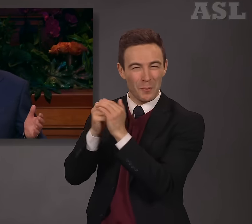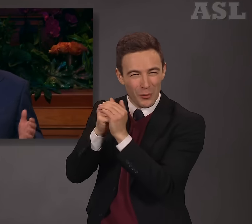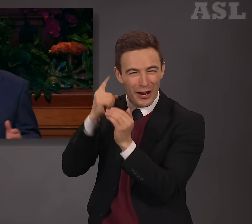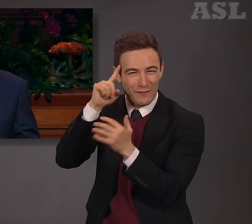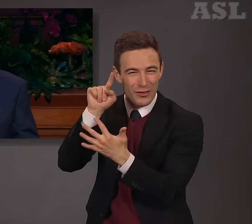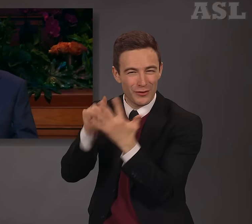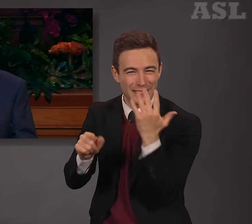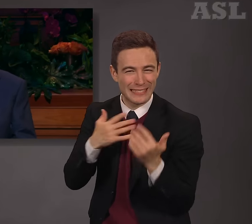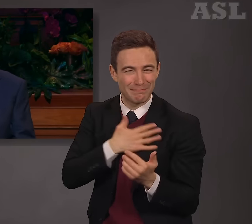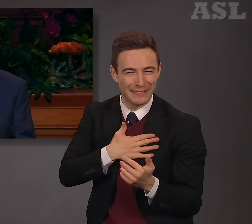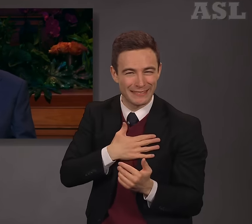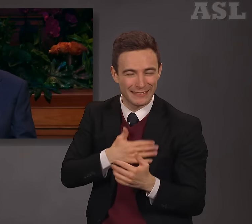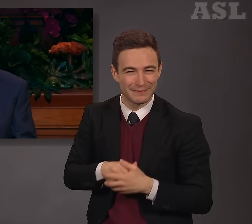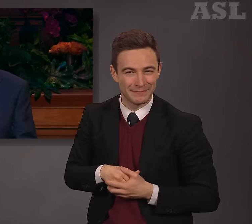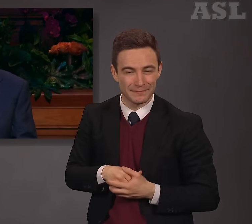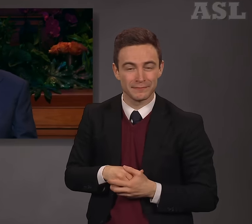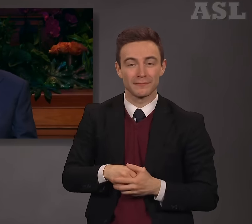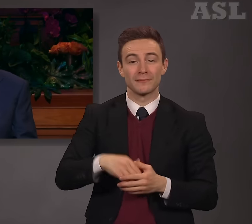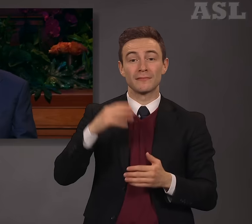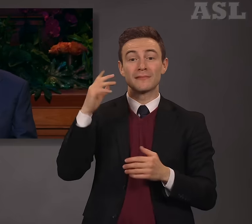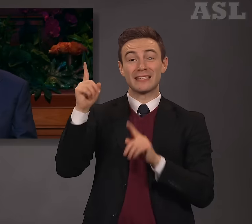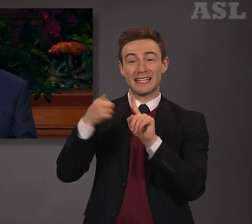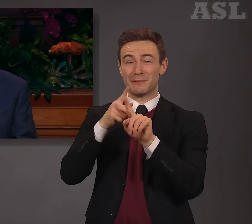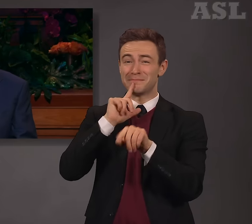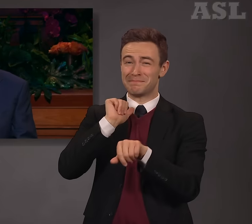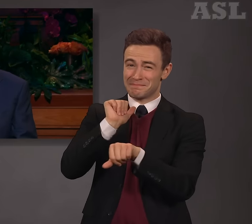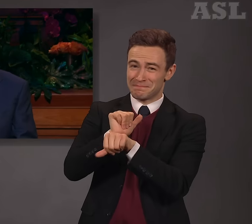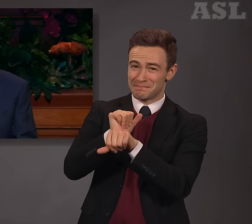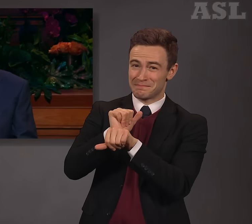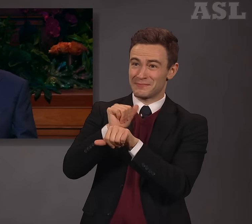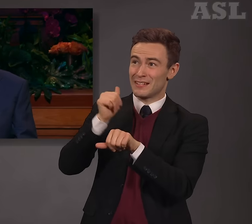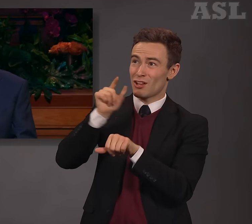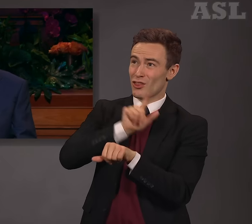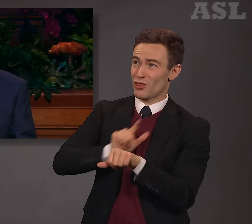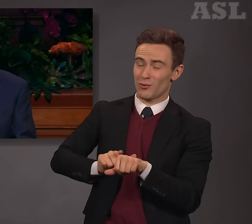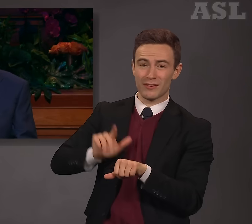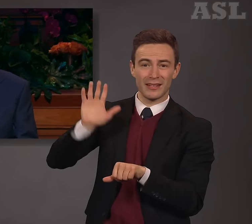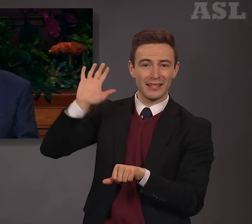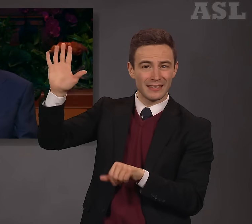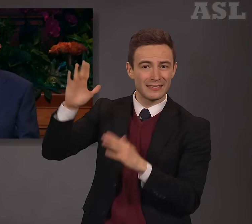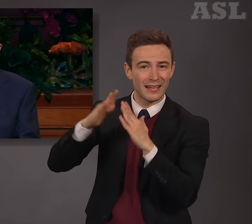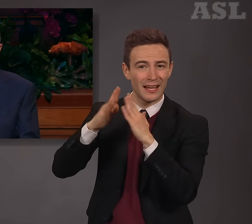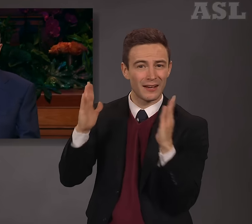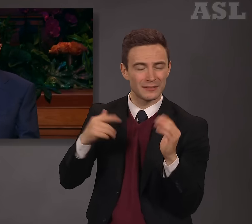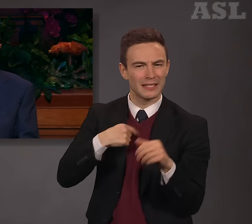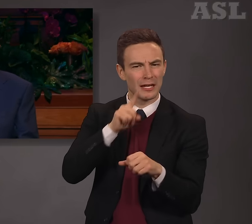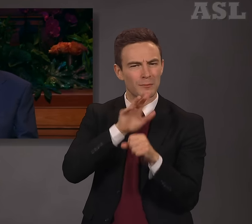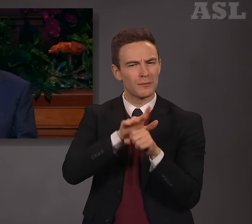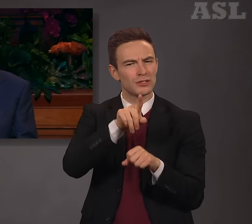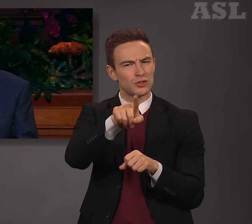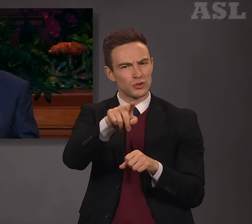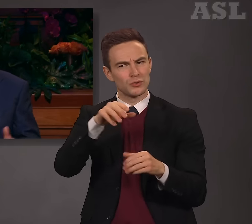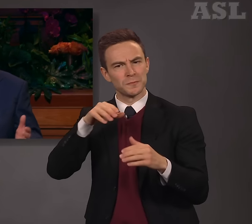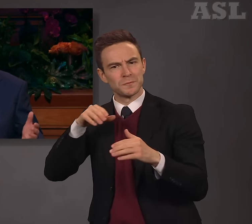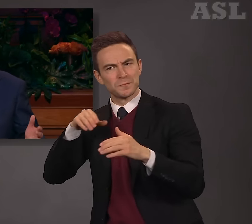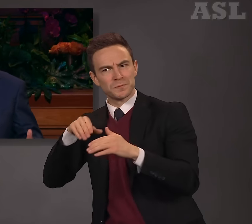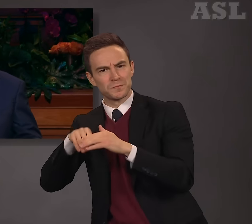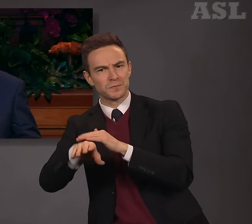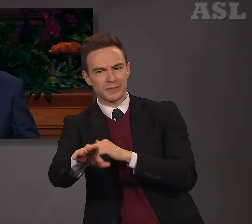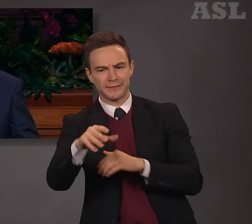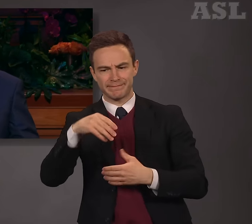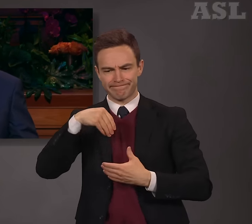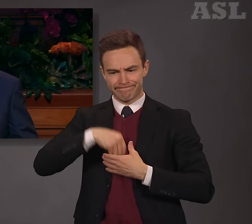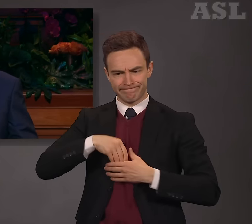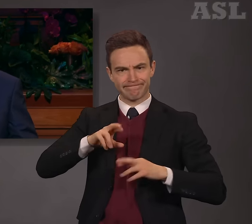The temple is literally the house of the Lord. I promise you, as you come worthily and prayerfully to